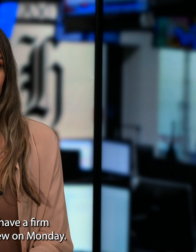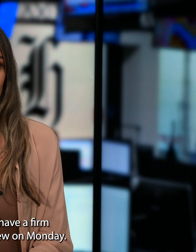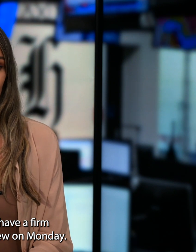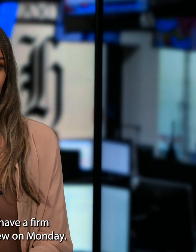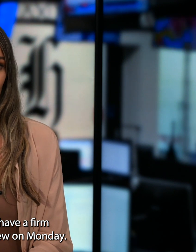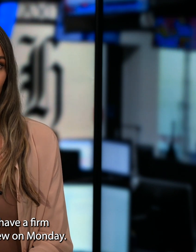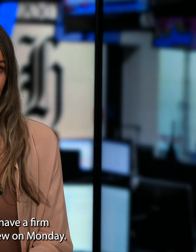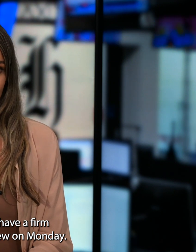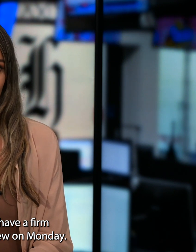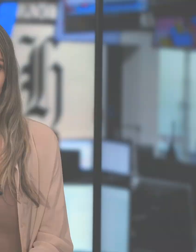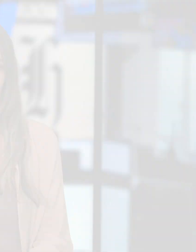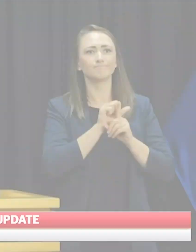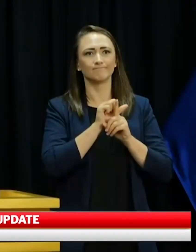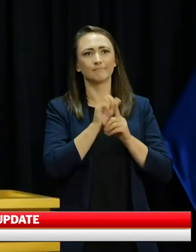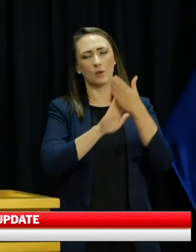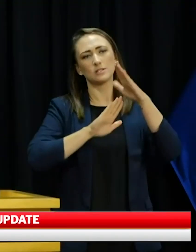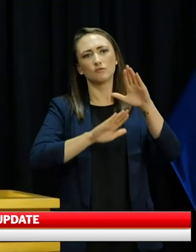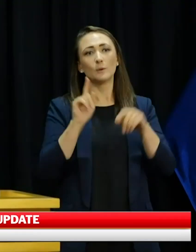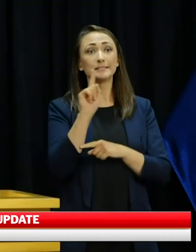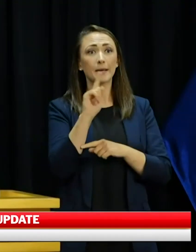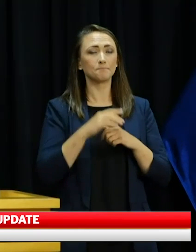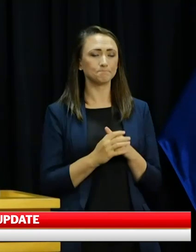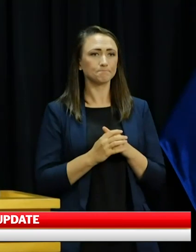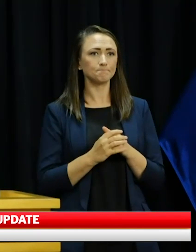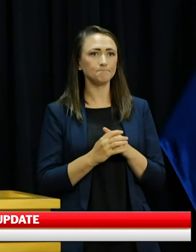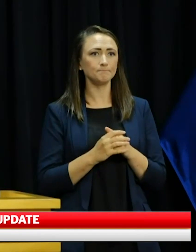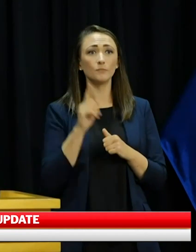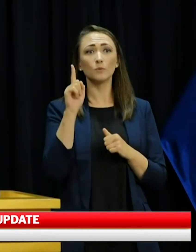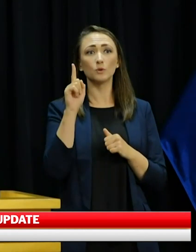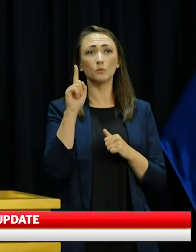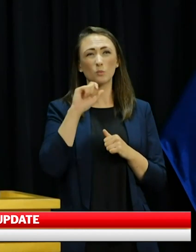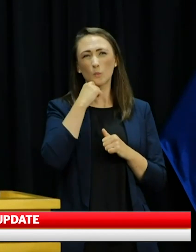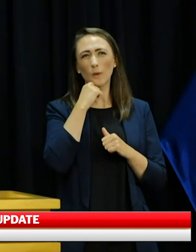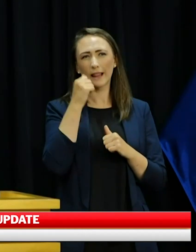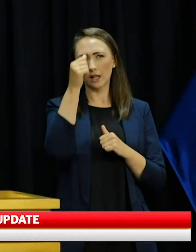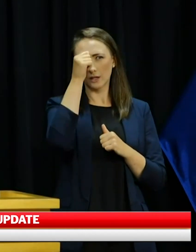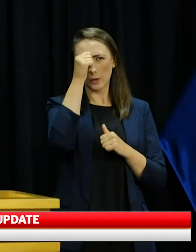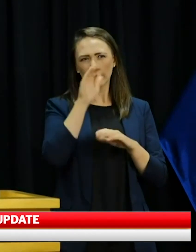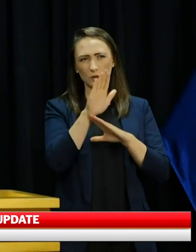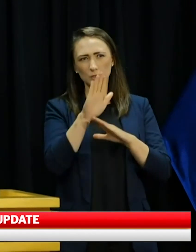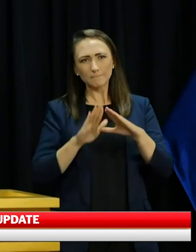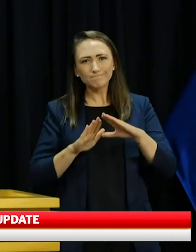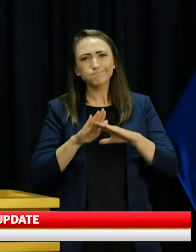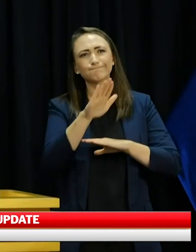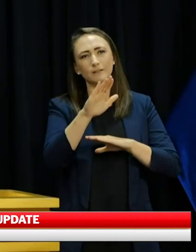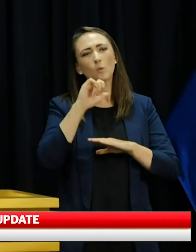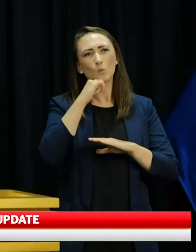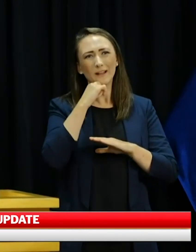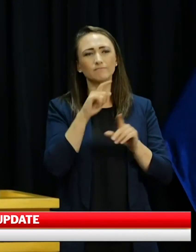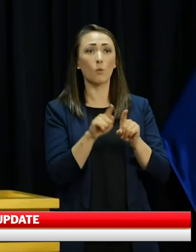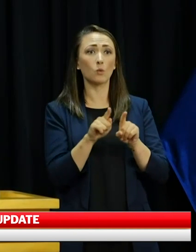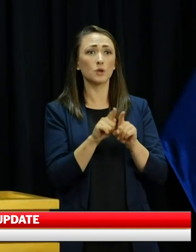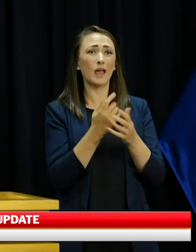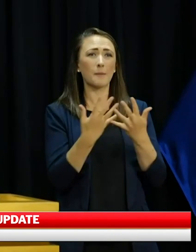for Cabinet's review on Monday. We do know that we're going to continue to see spikes in both case numbers and, sadly, the number of people